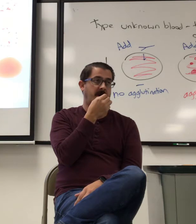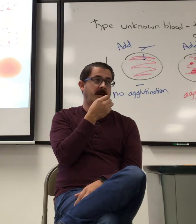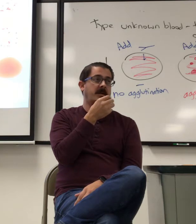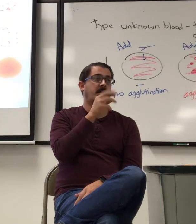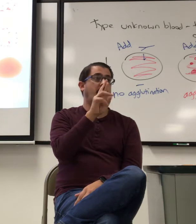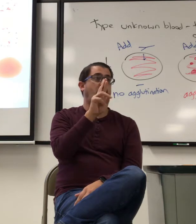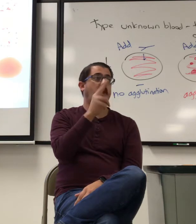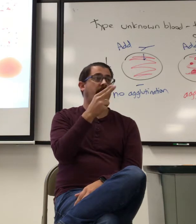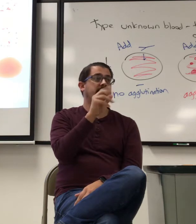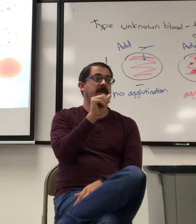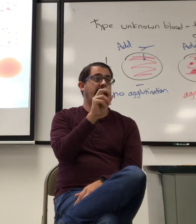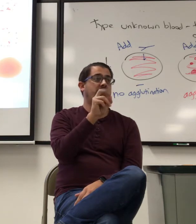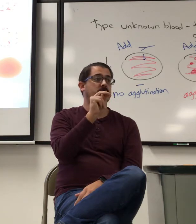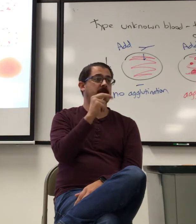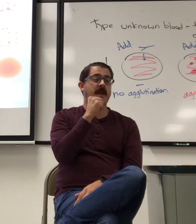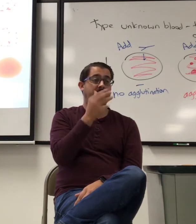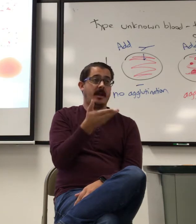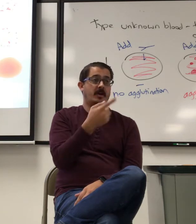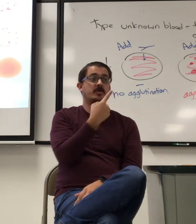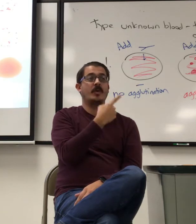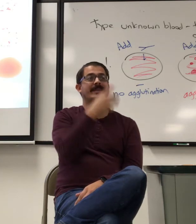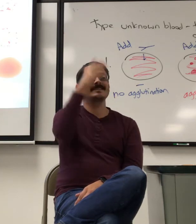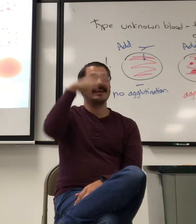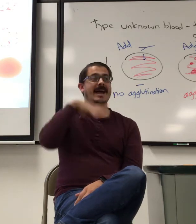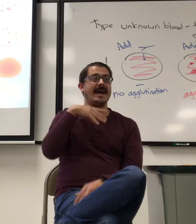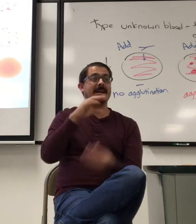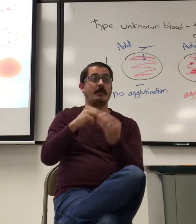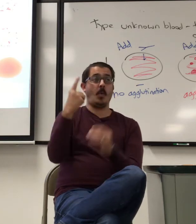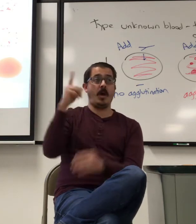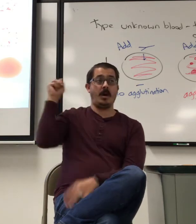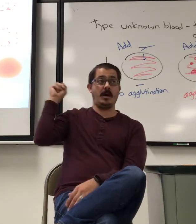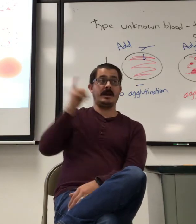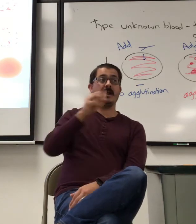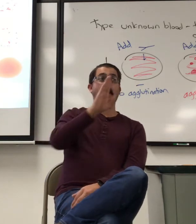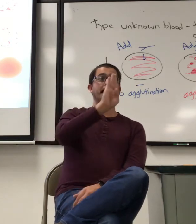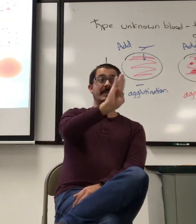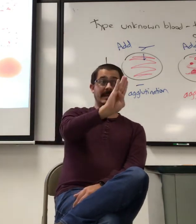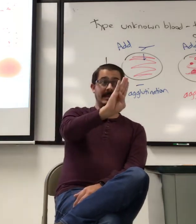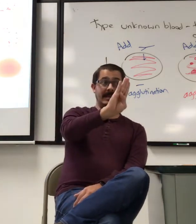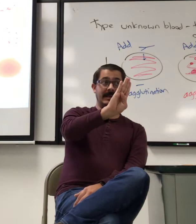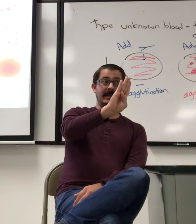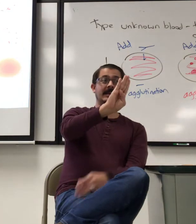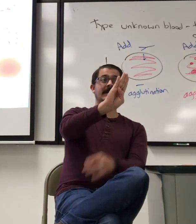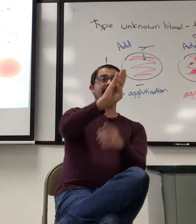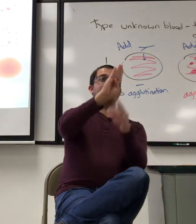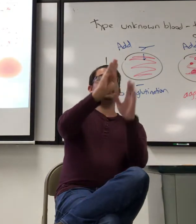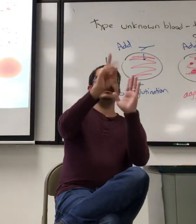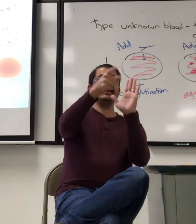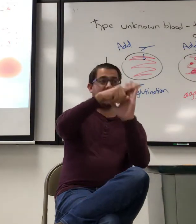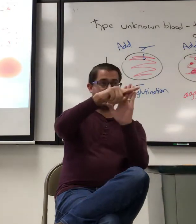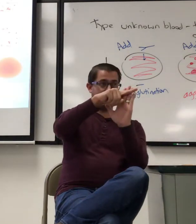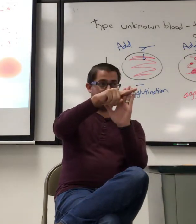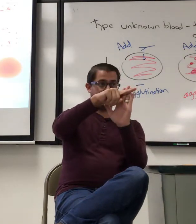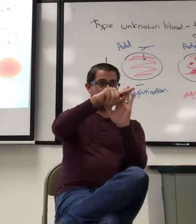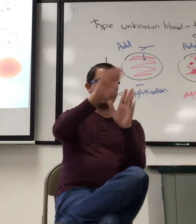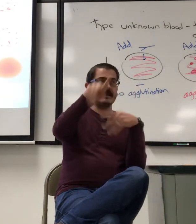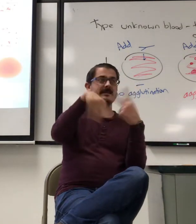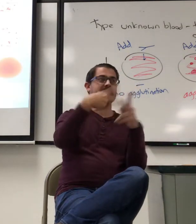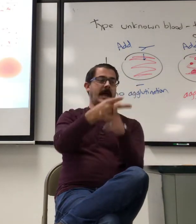RH antigen absent. This guy's person is B negative. That's the